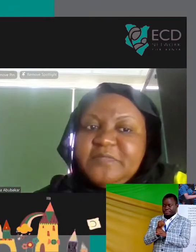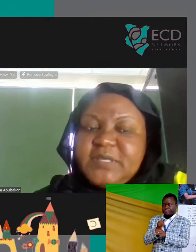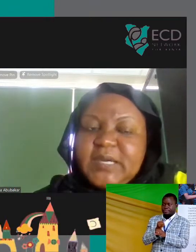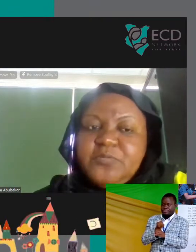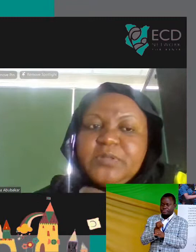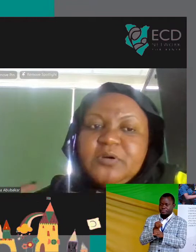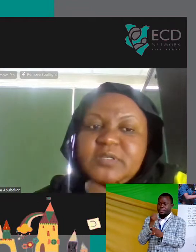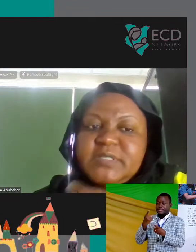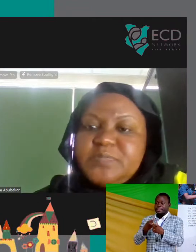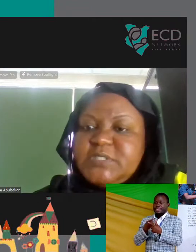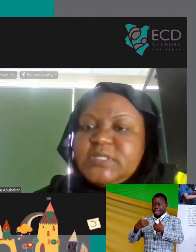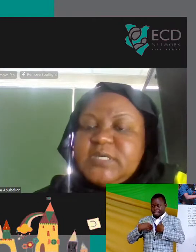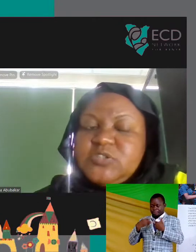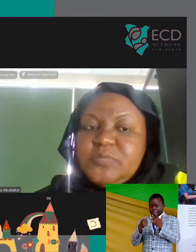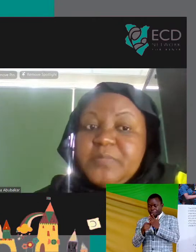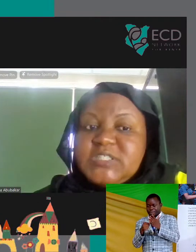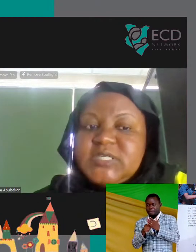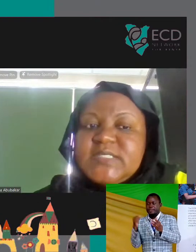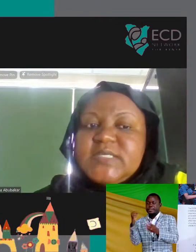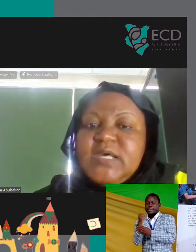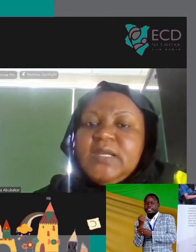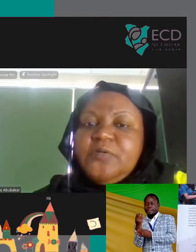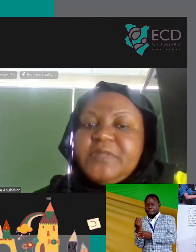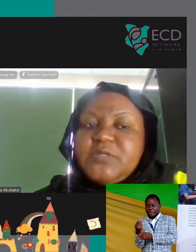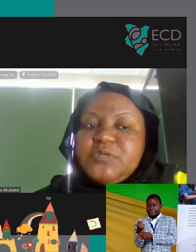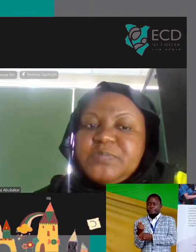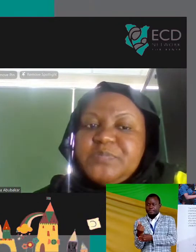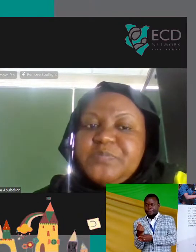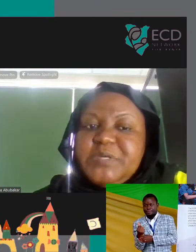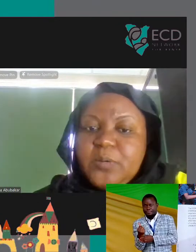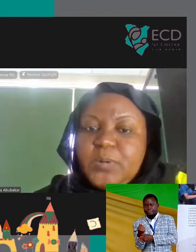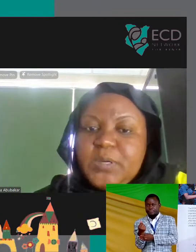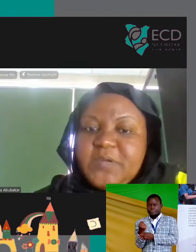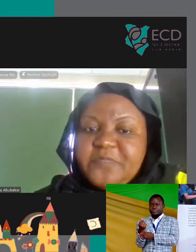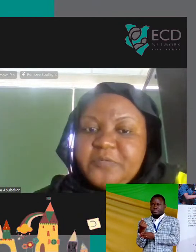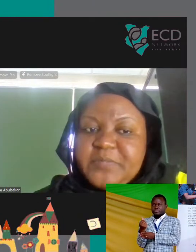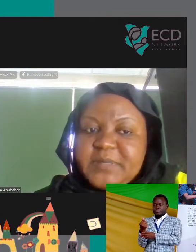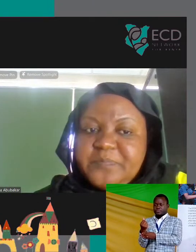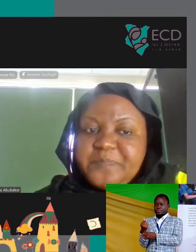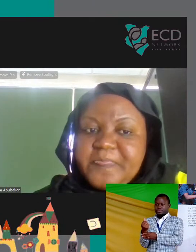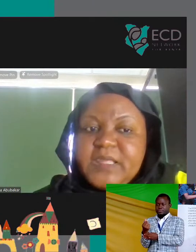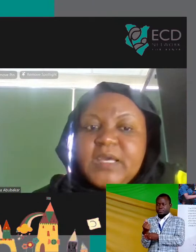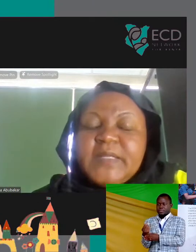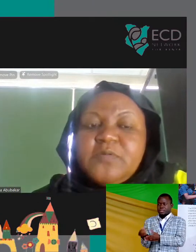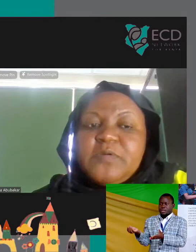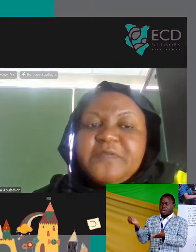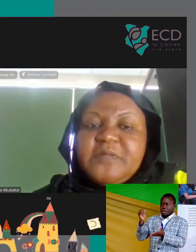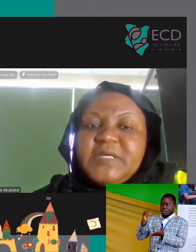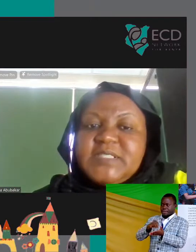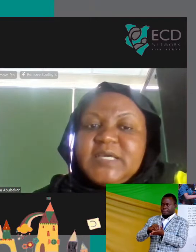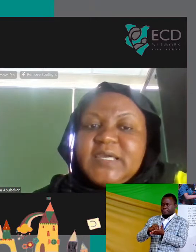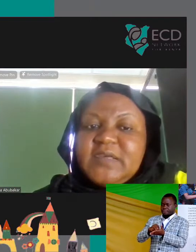a living. And with all these mitigation measures, now that was being taken away from them. Then we found that